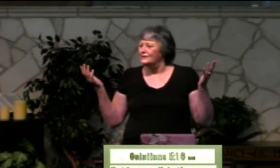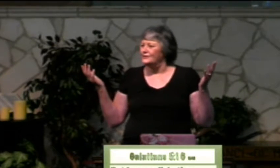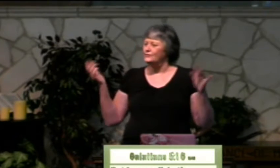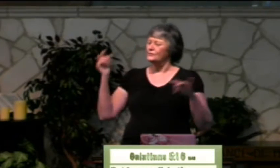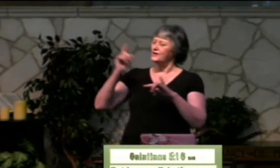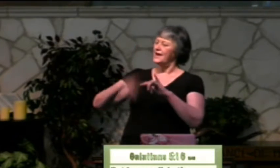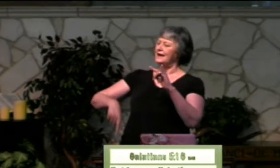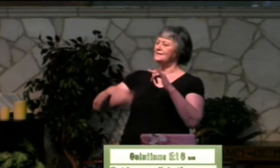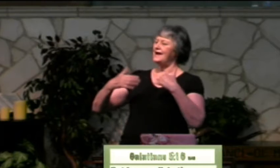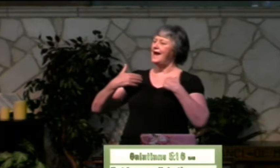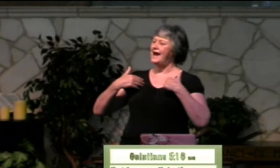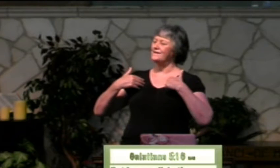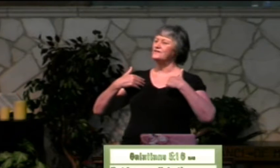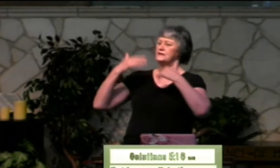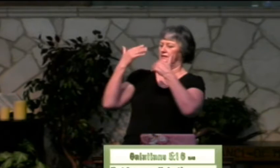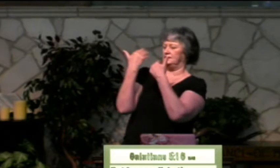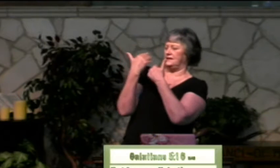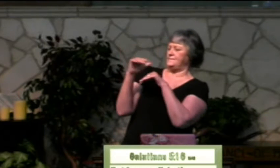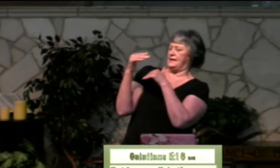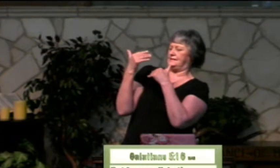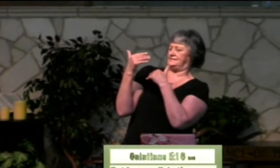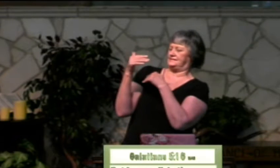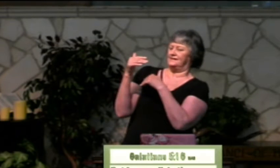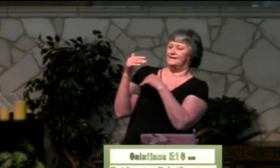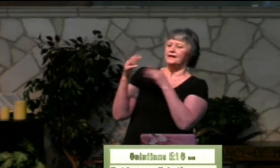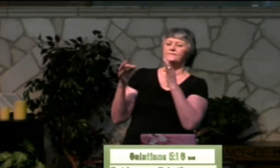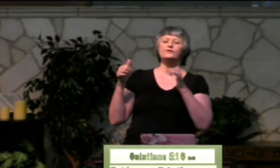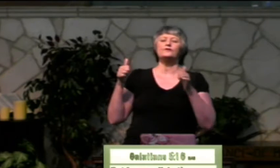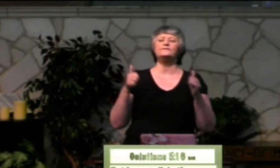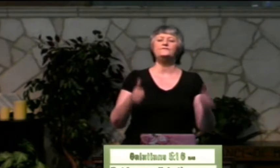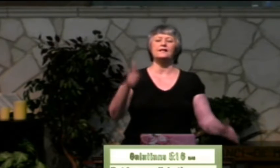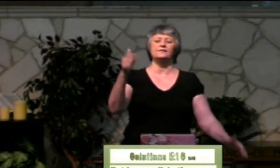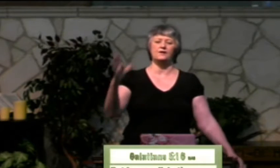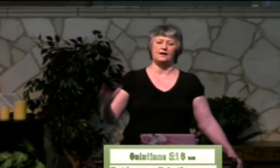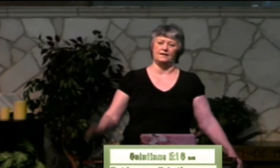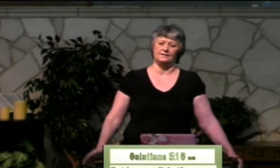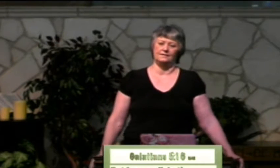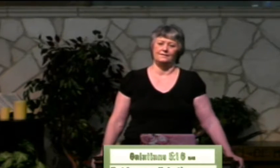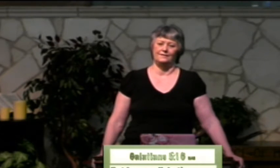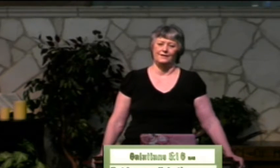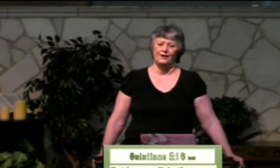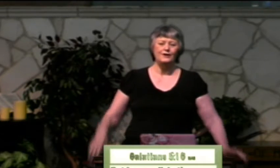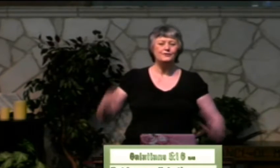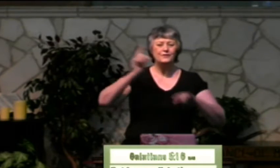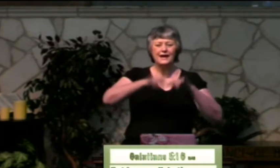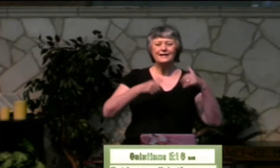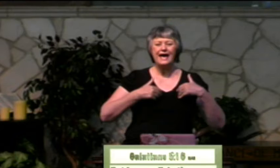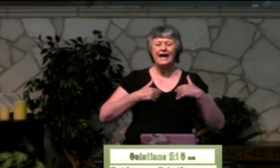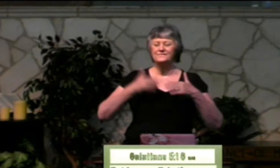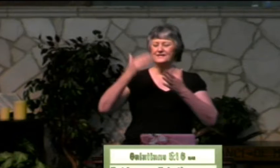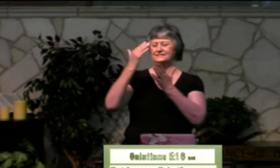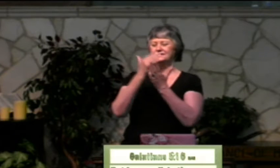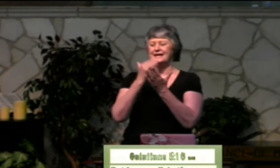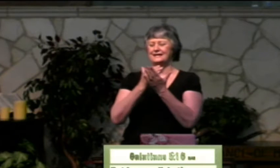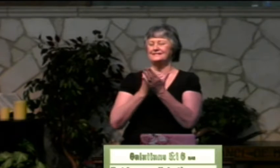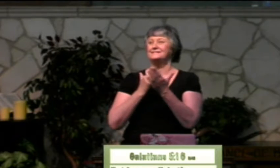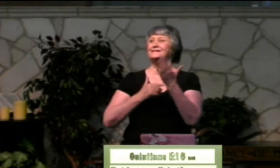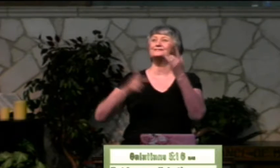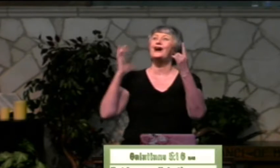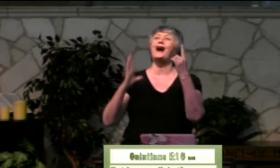you can't have limits if you're going to follow God. You can't have this list that says, God,